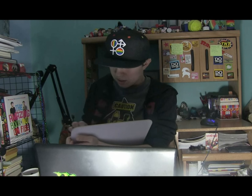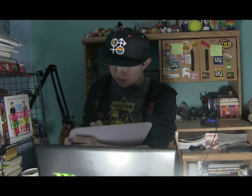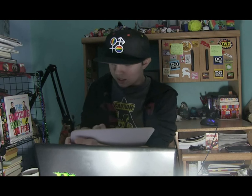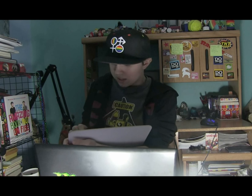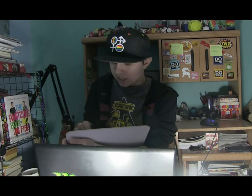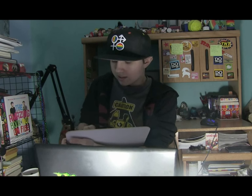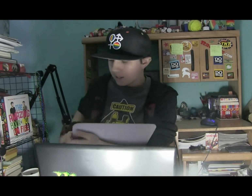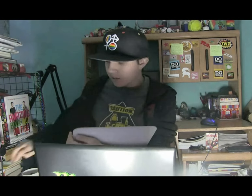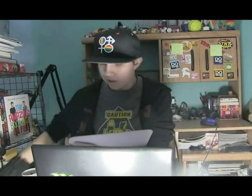The next letter.